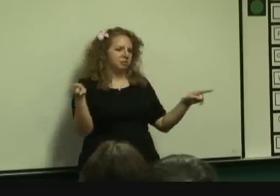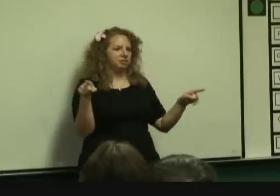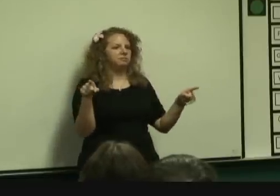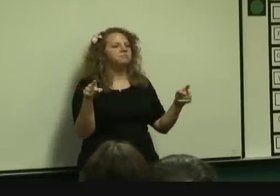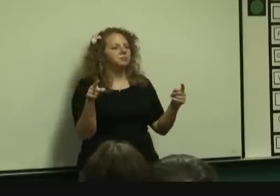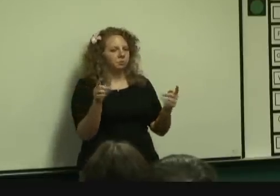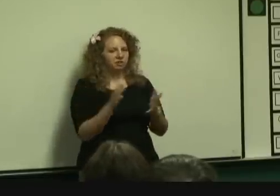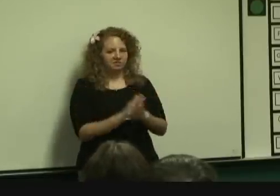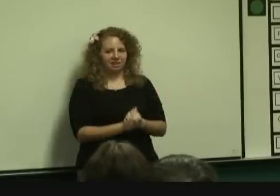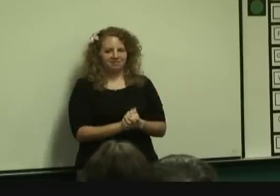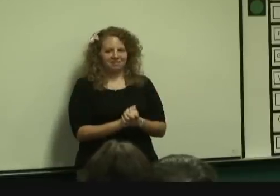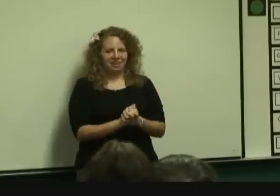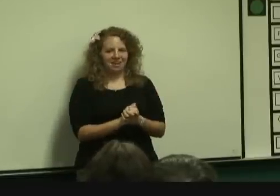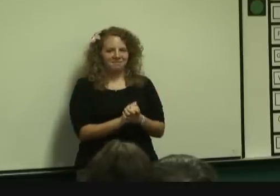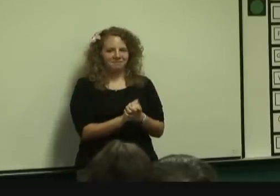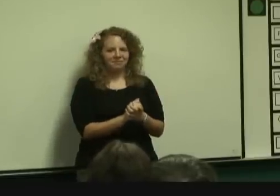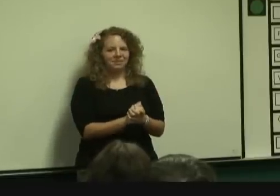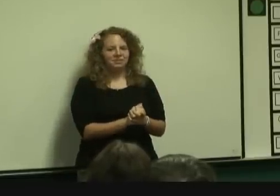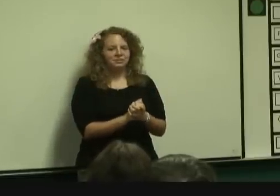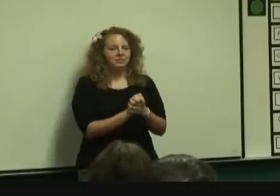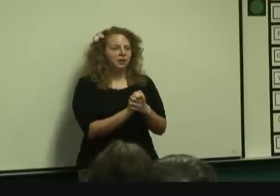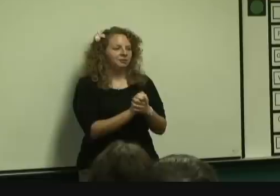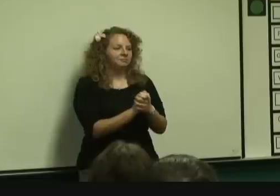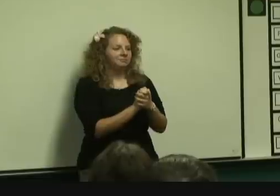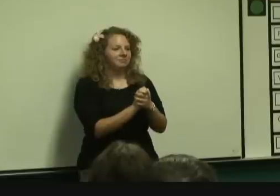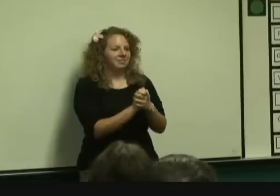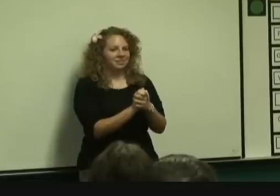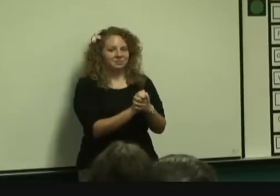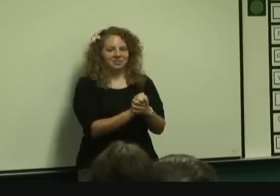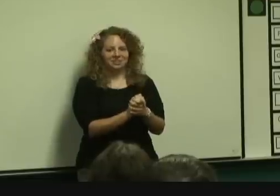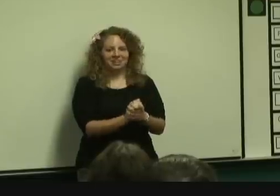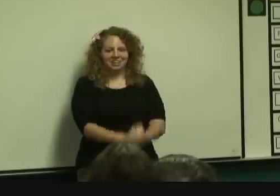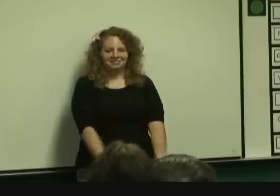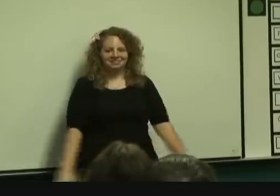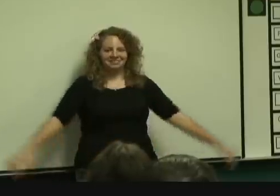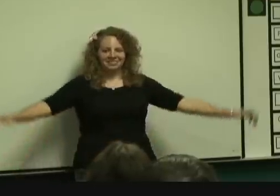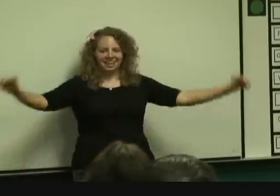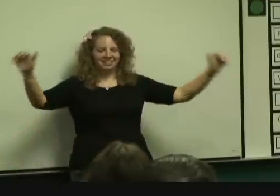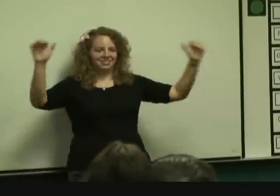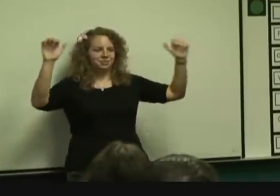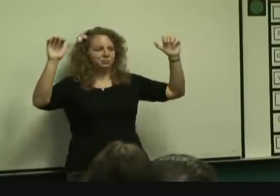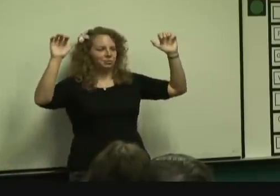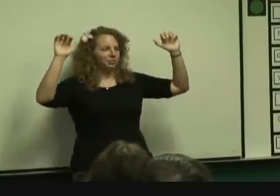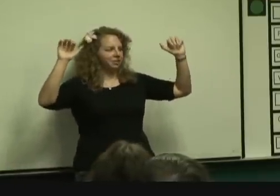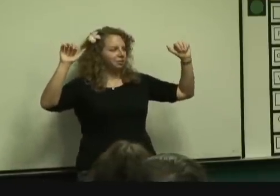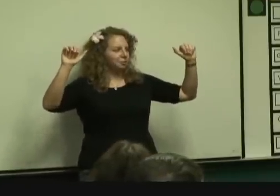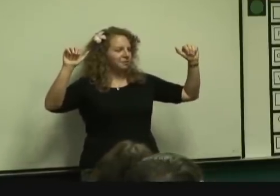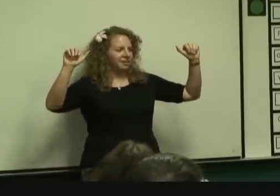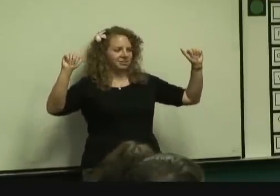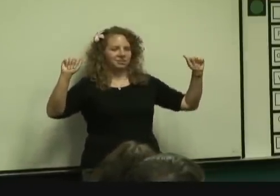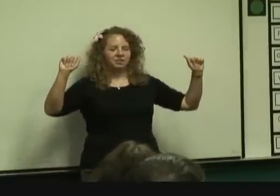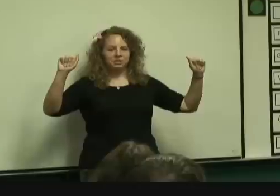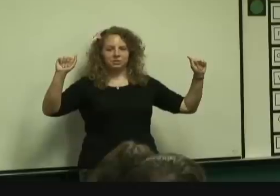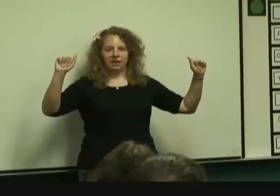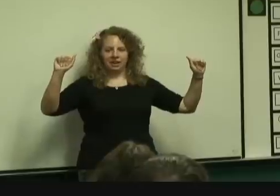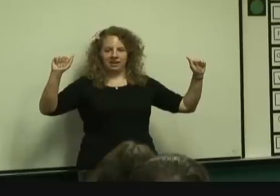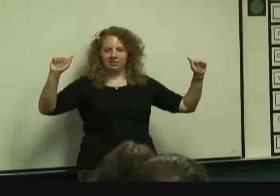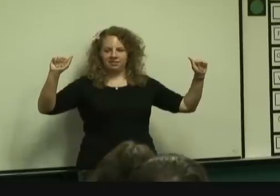with their pointer finger. Okay? So, you guys ready to try it again? Okay, so let's do it. We'll do it a little bit faster. So A,